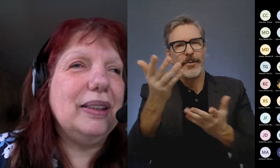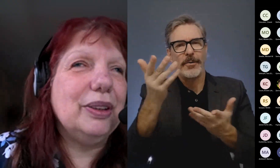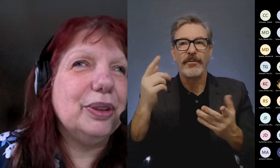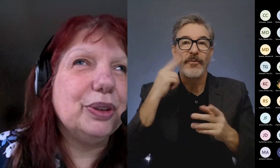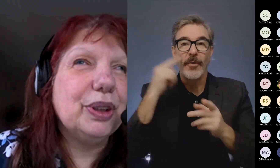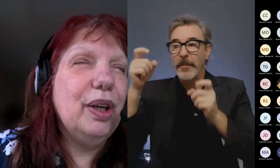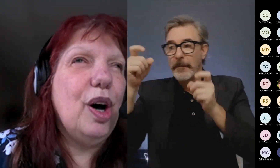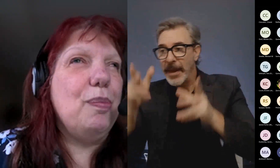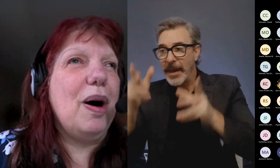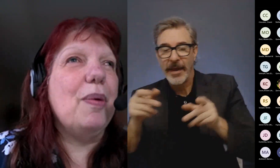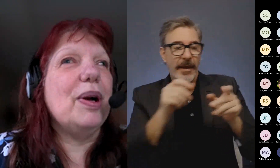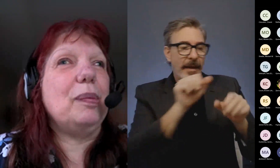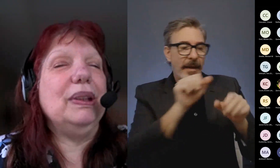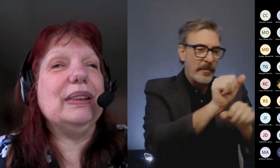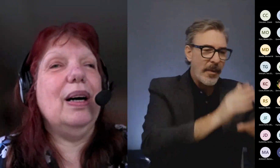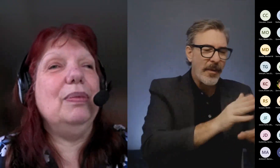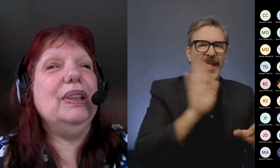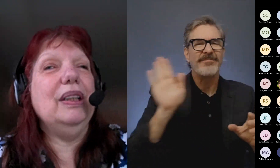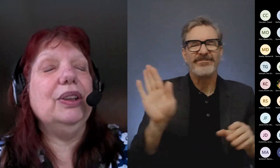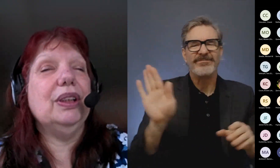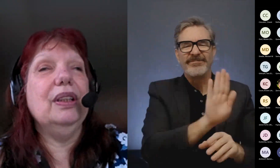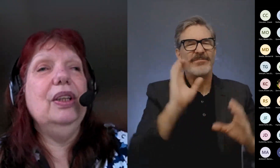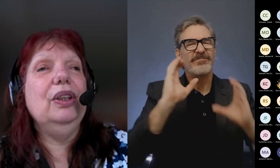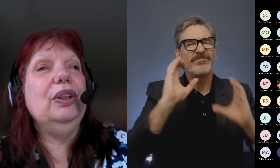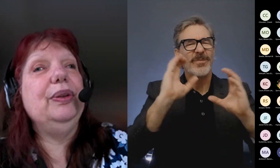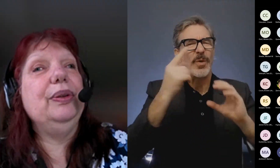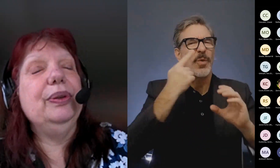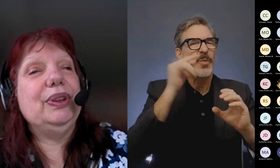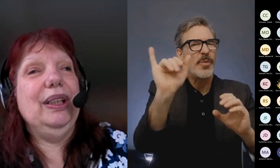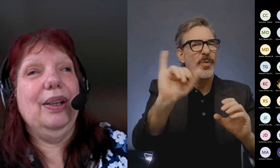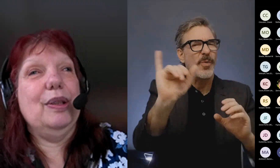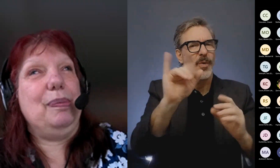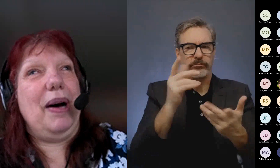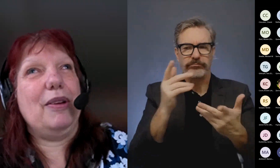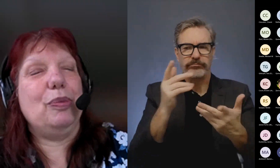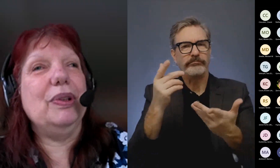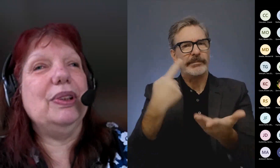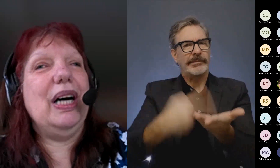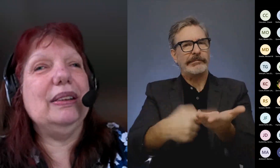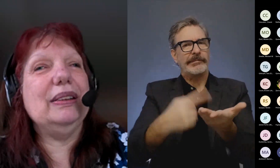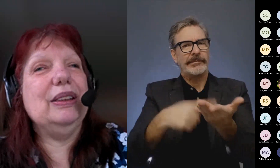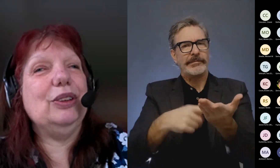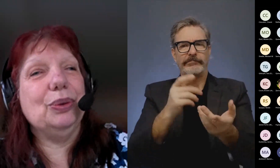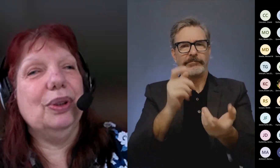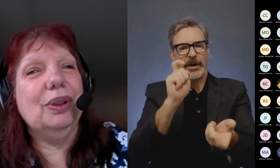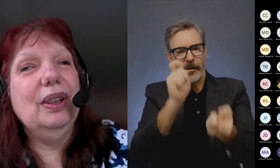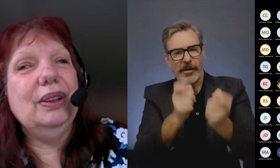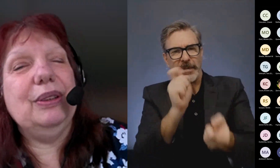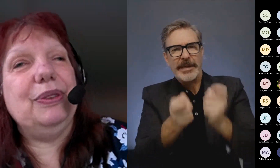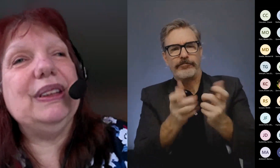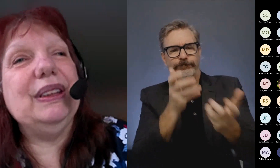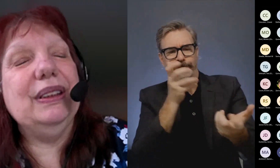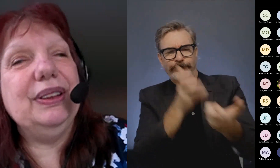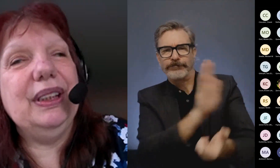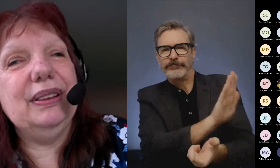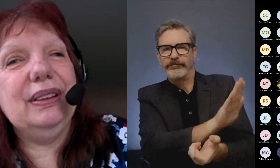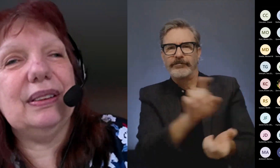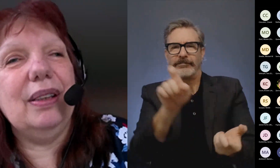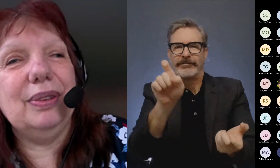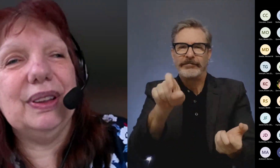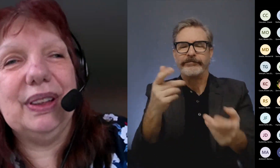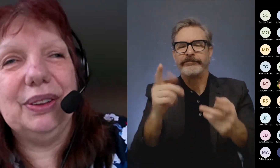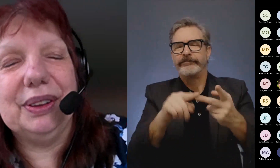and managers about workplace accommodation, using the passport as the tool to